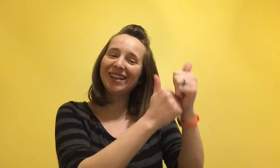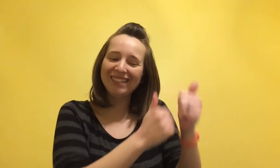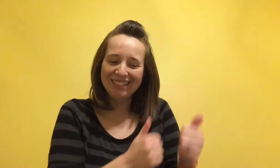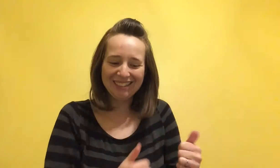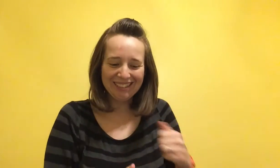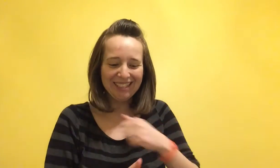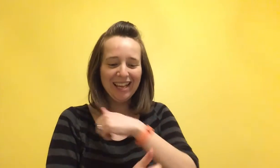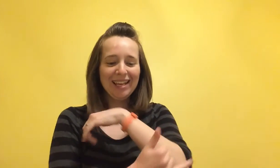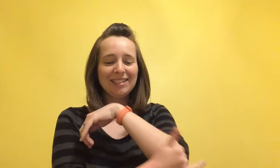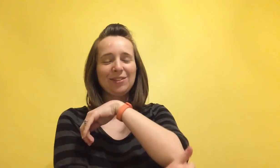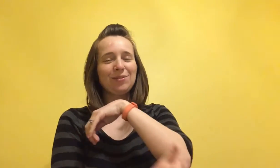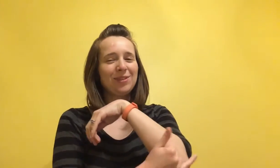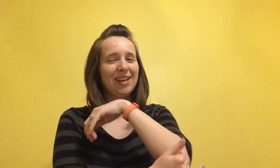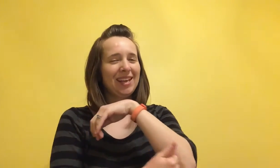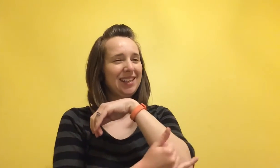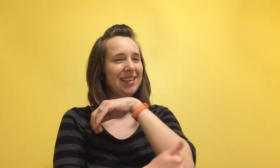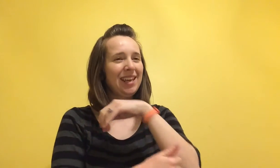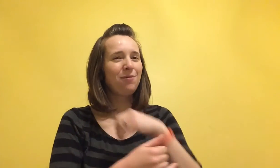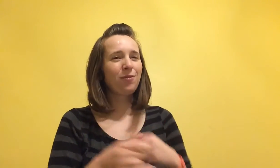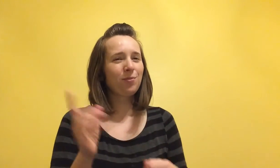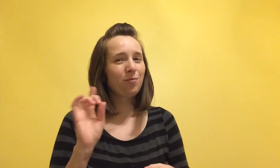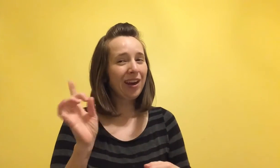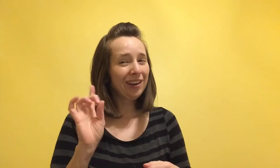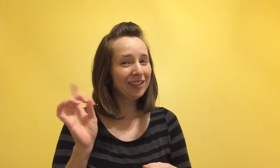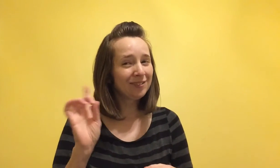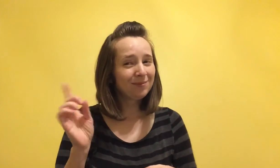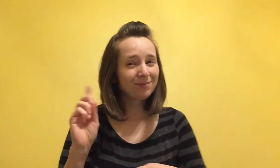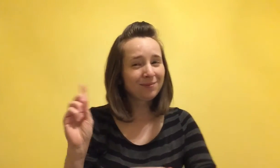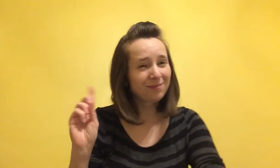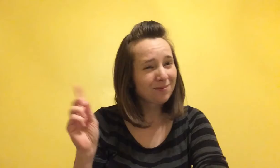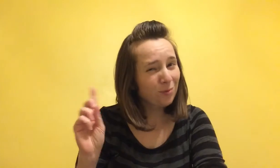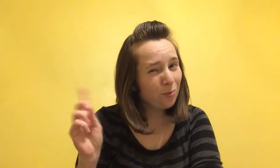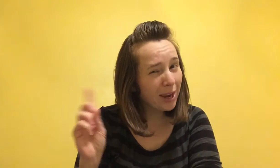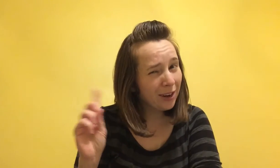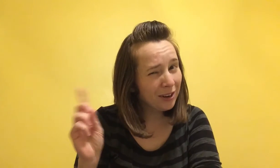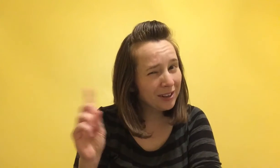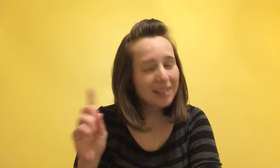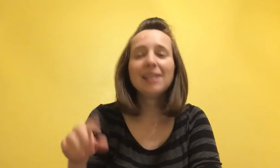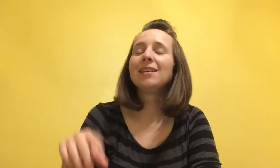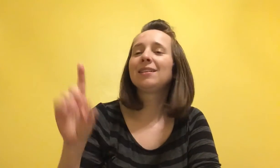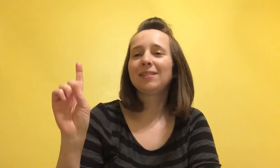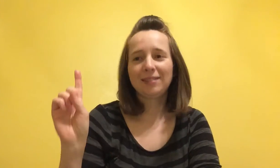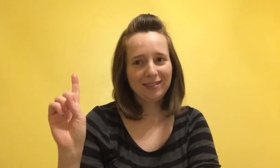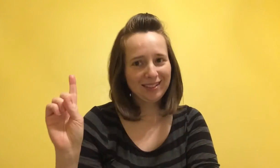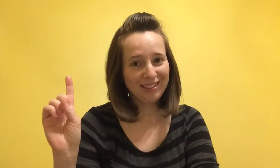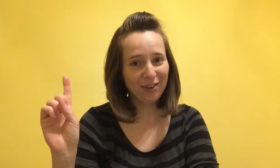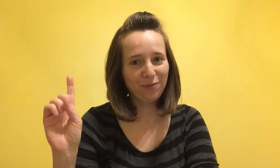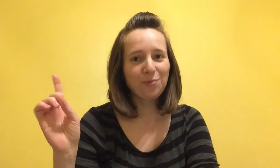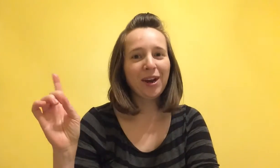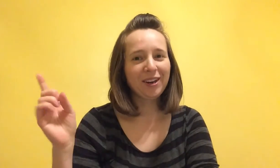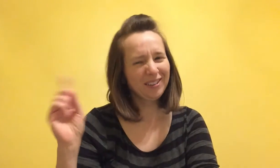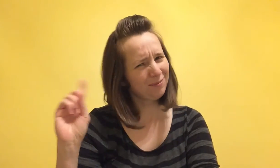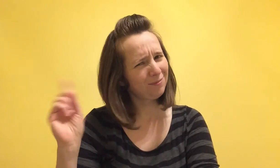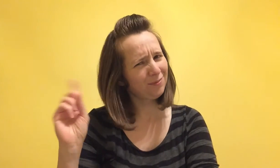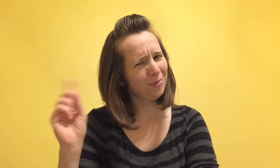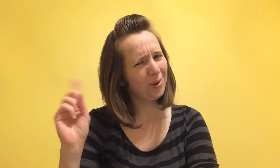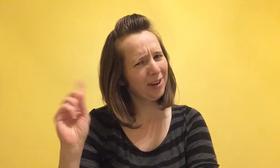along. So it came from where? Where? Sign for where? Where?